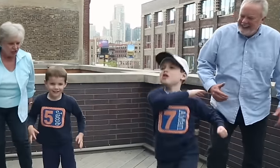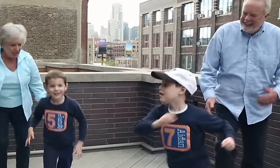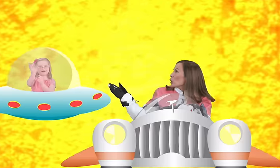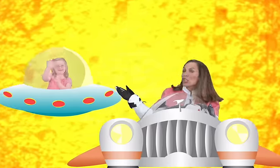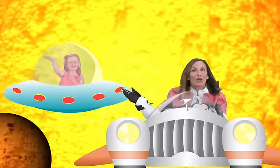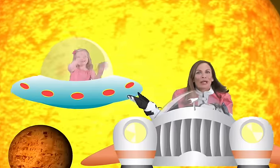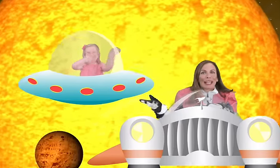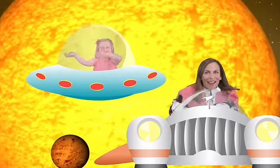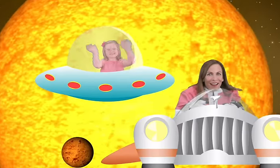Mercury.